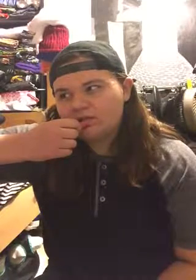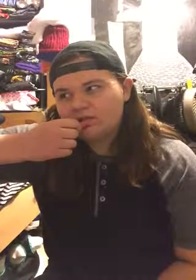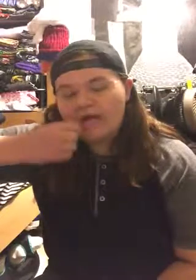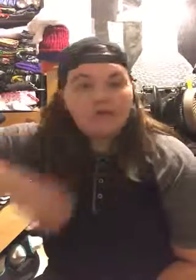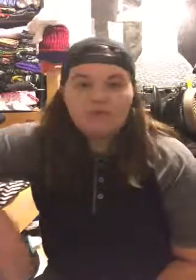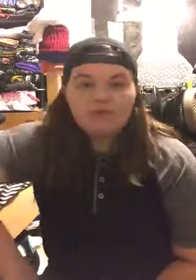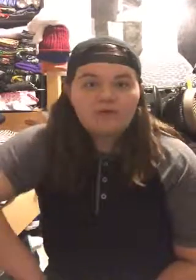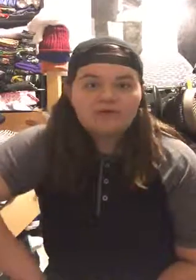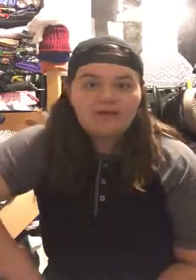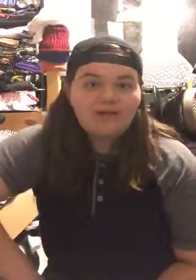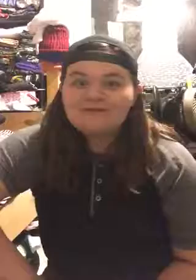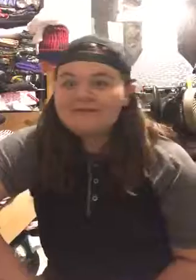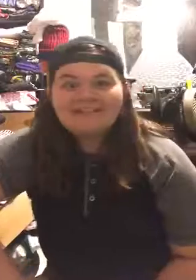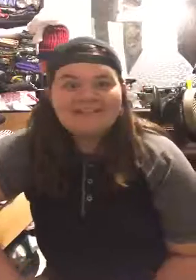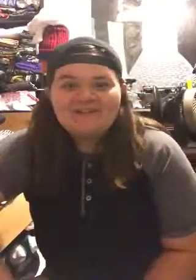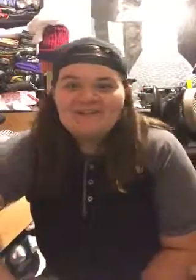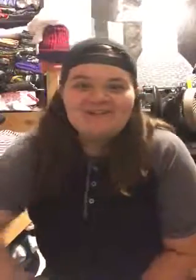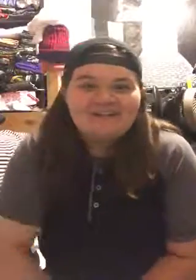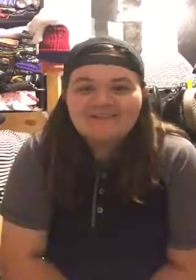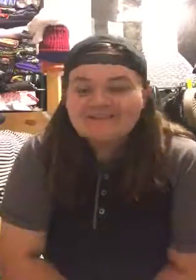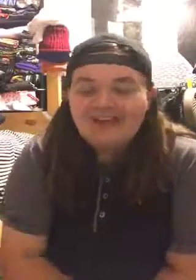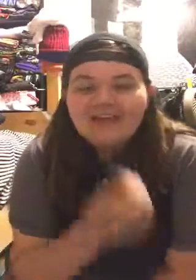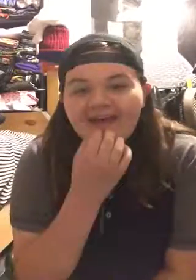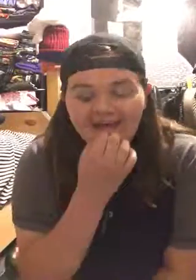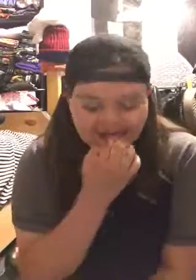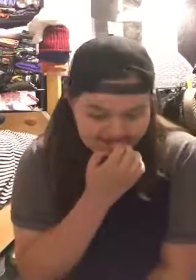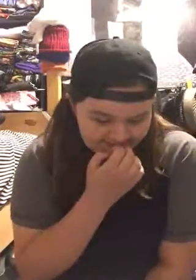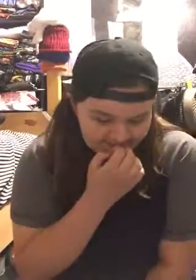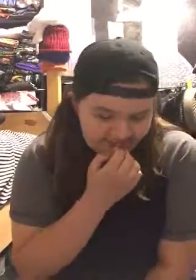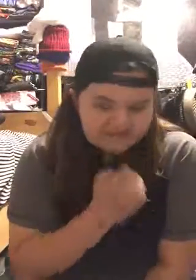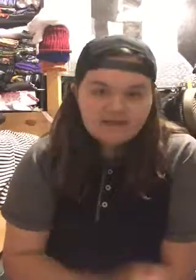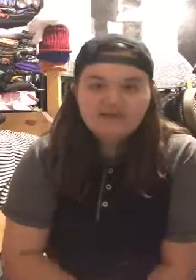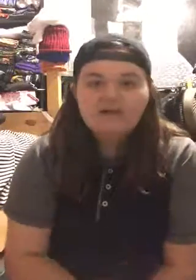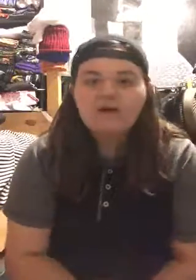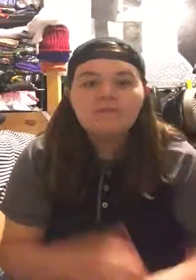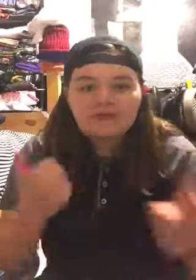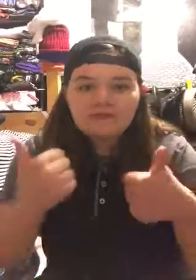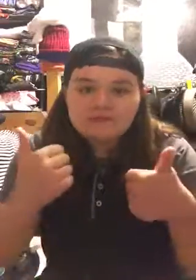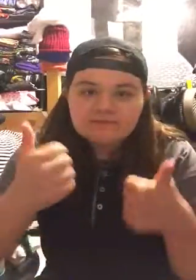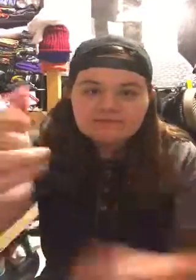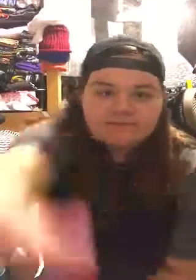I don't remember the rest. I'll have to send you another video, sorry. But yeah, that's all I have for now. Hope that helps.